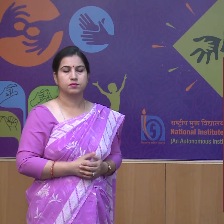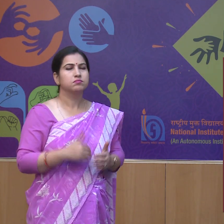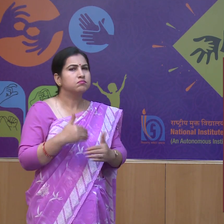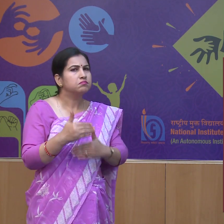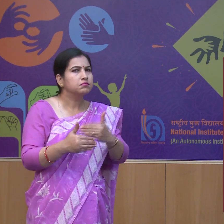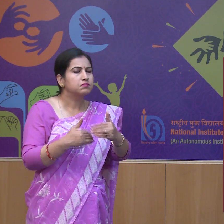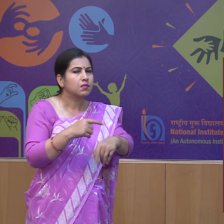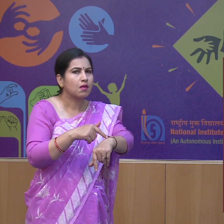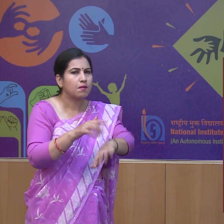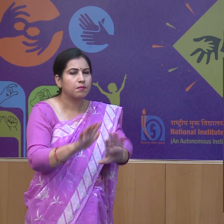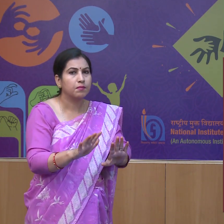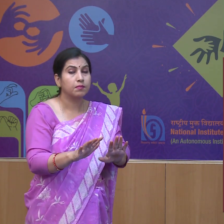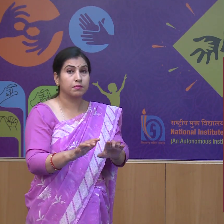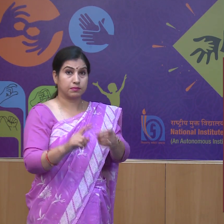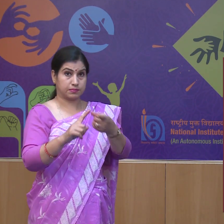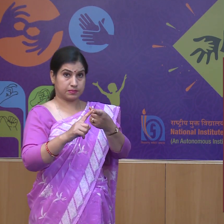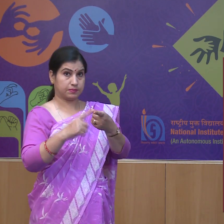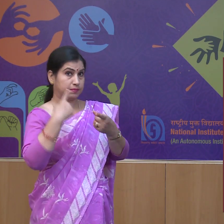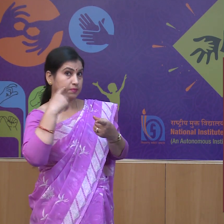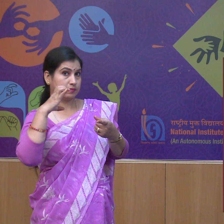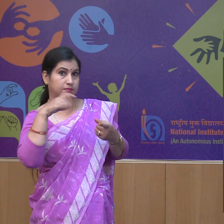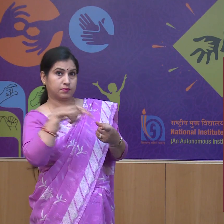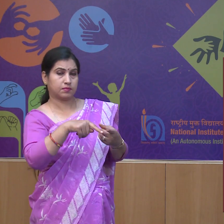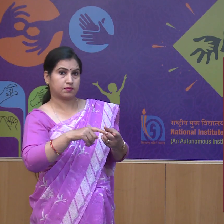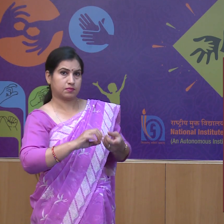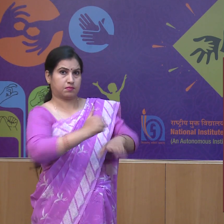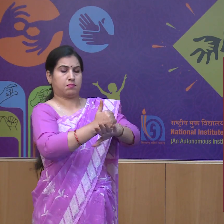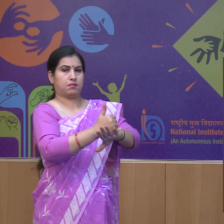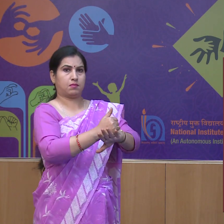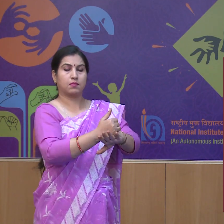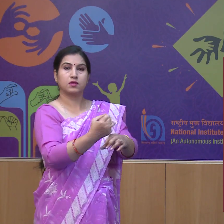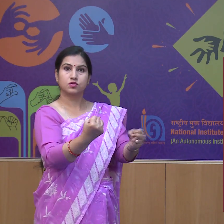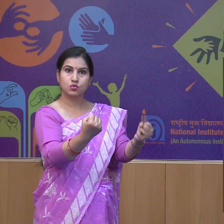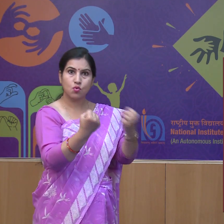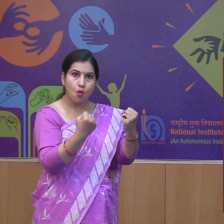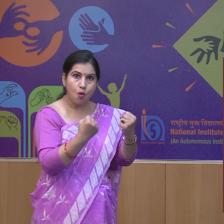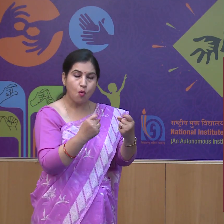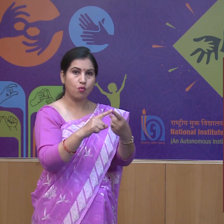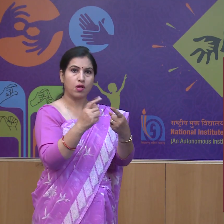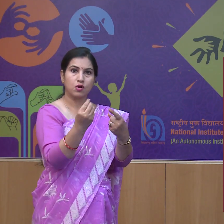Slowly, the East India Company became a strong economic